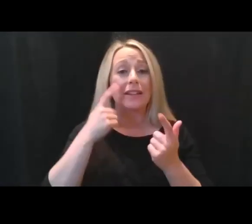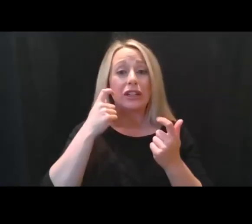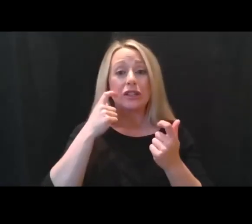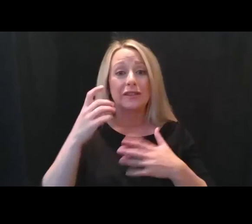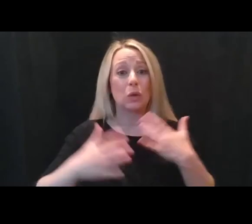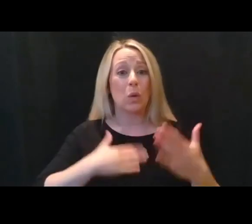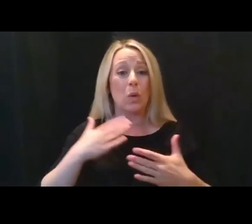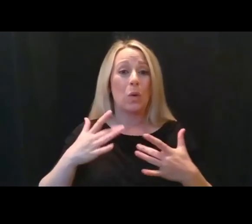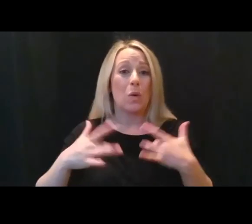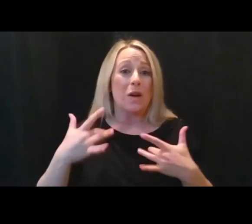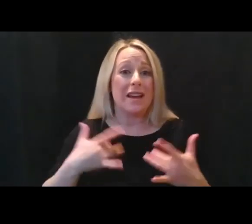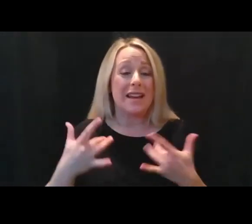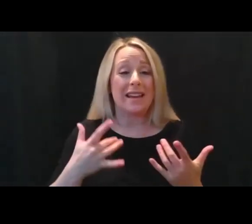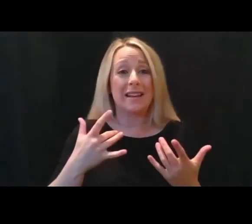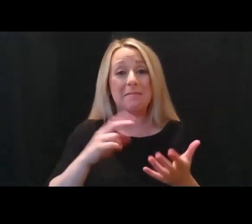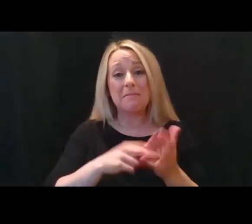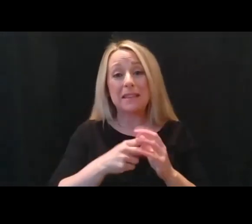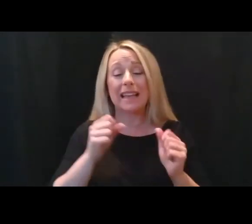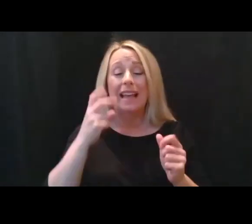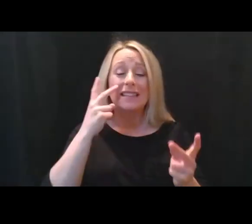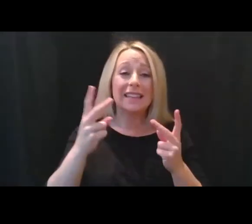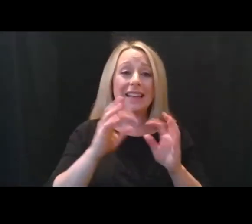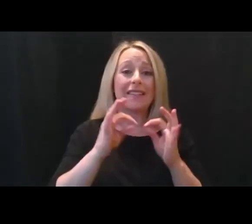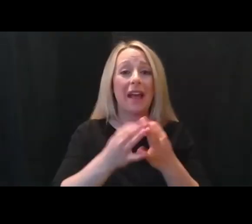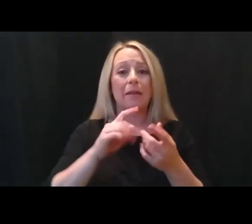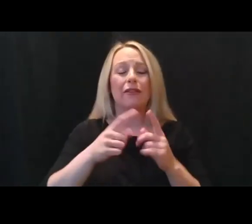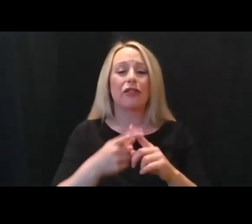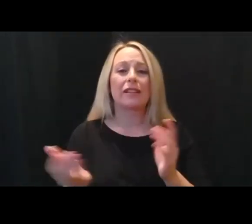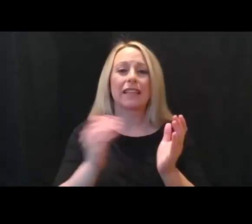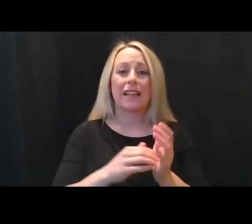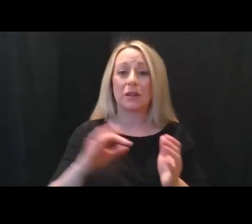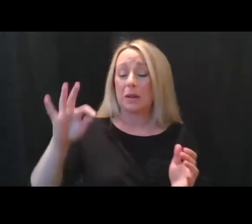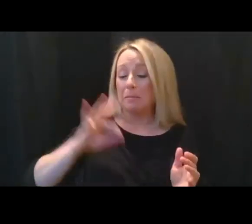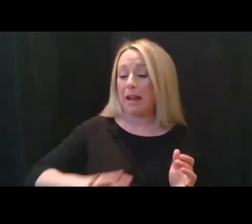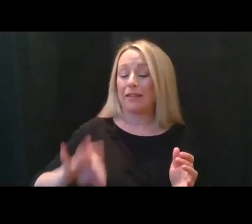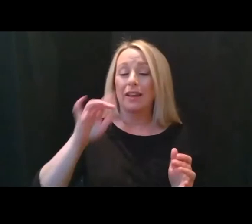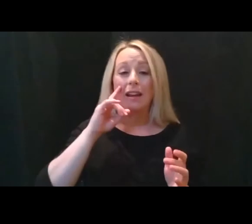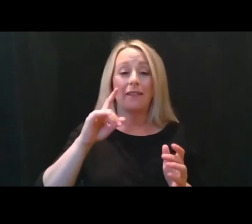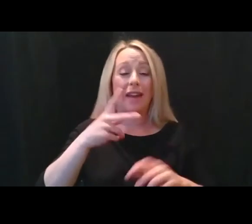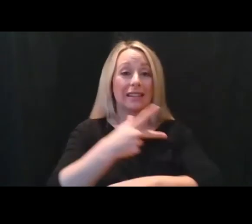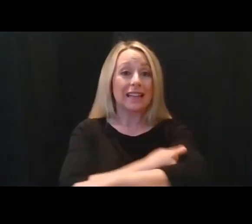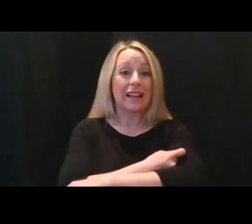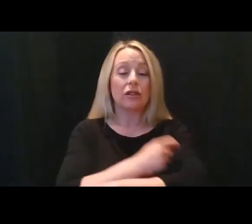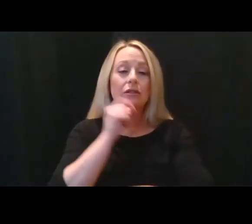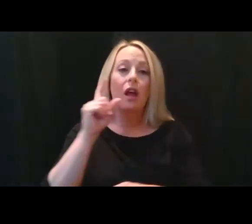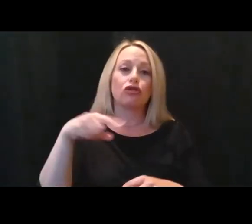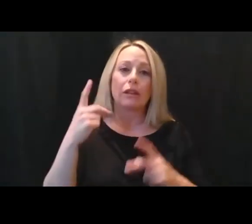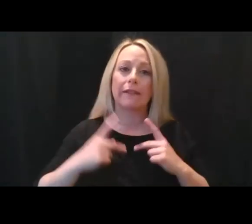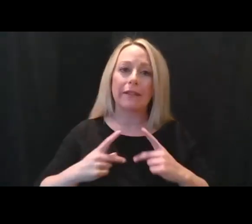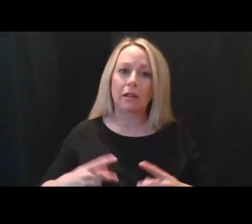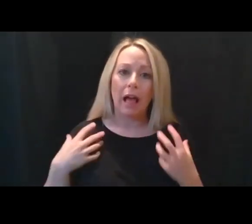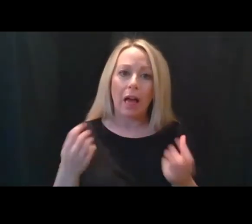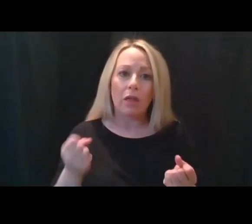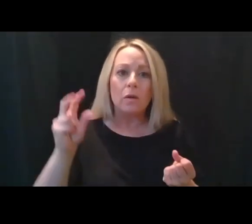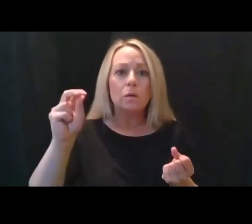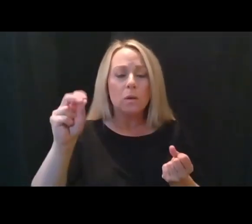they're one step closer to seeing their family and friends again. So the benefit of vaccination is it's not just a physical health, but also we're